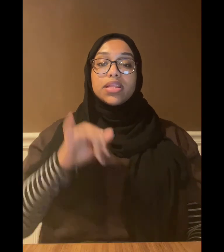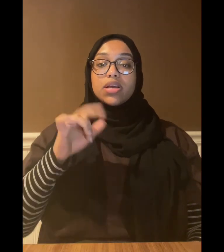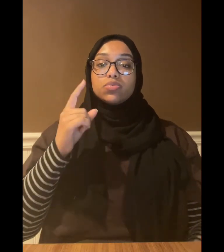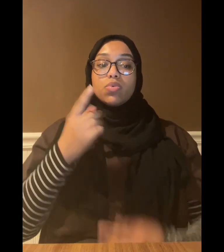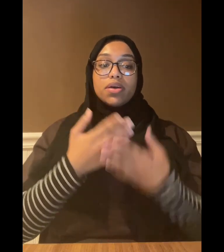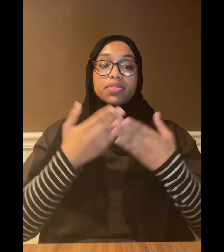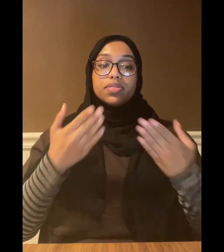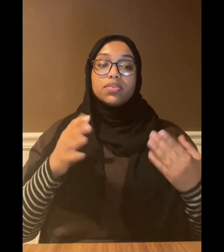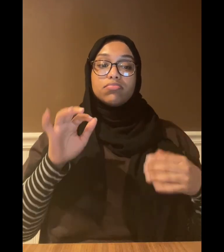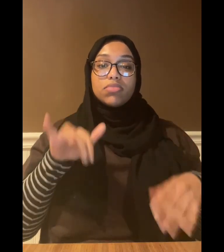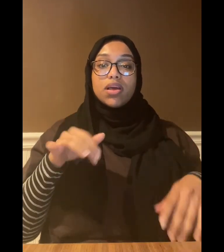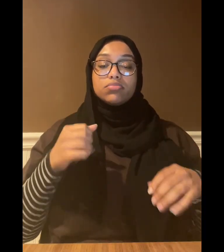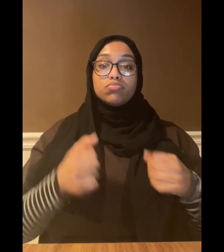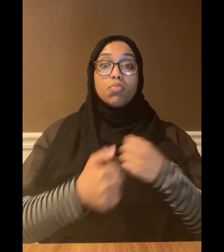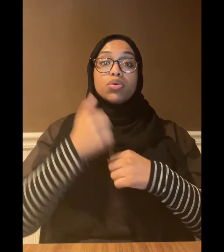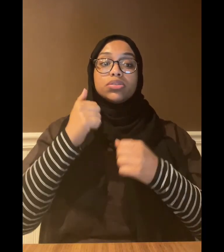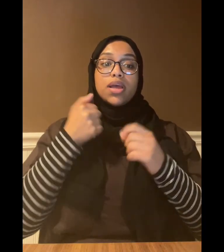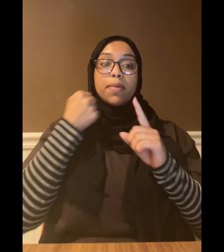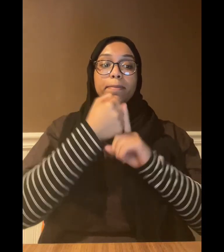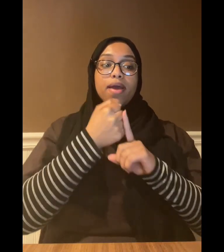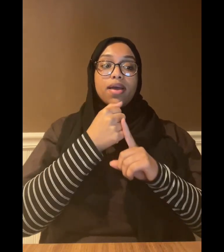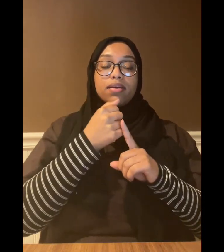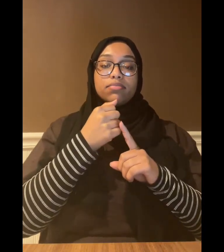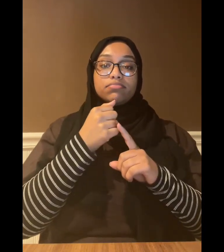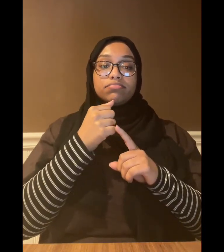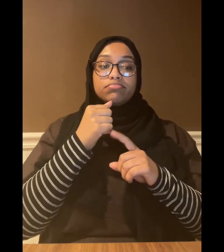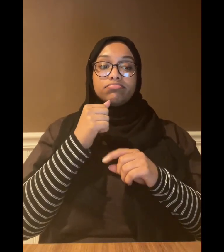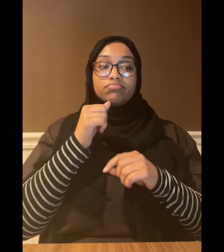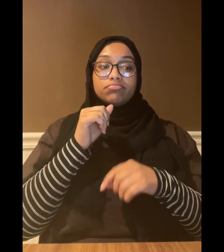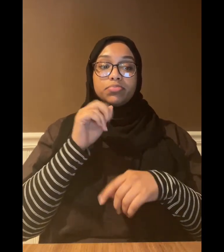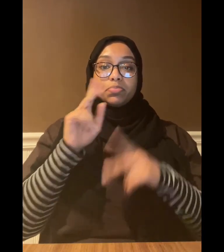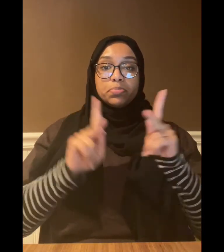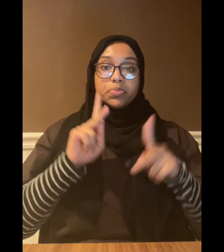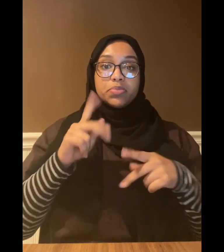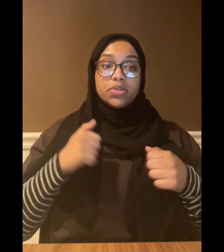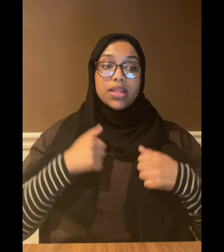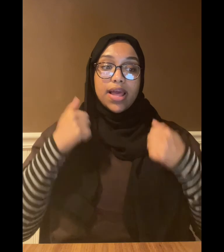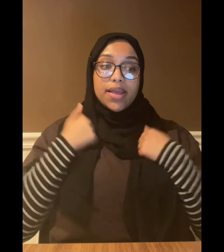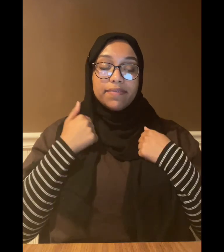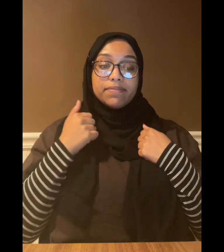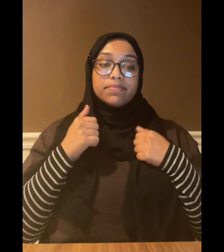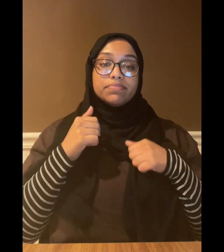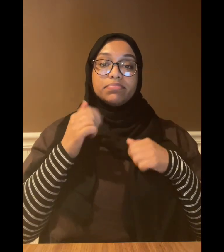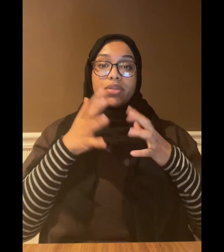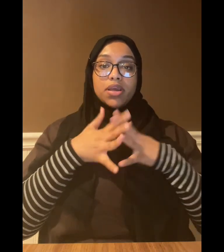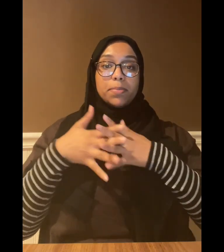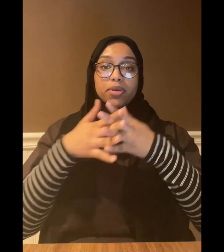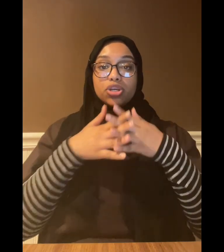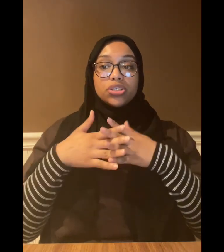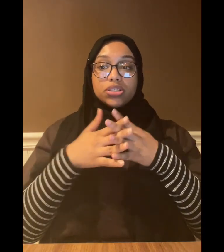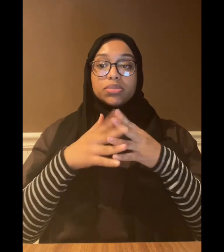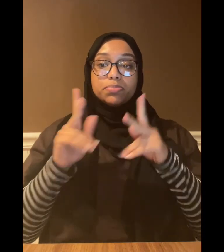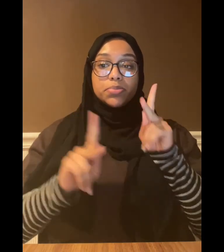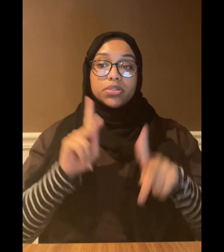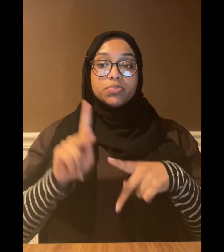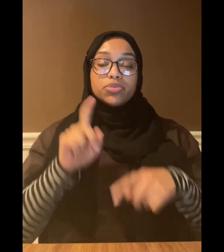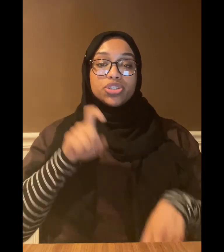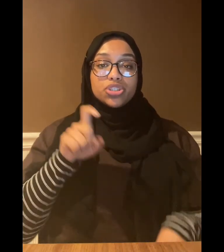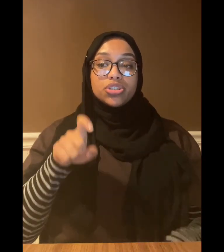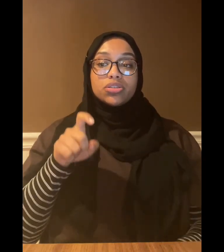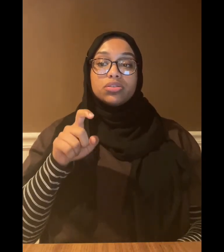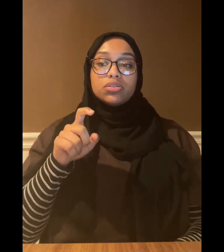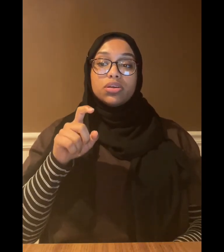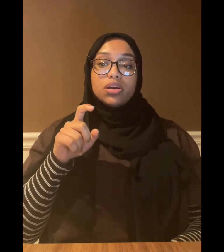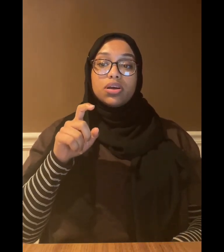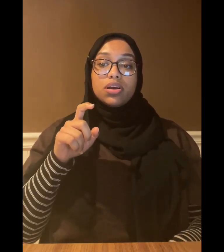it. It's one of the things that impacts our lives the most. And every citizen, every